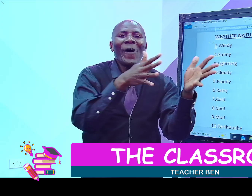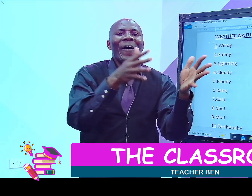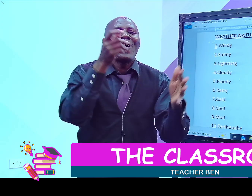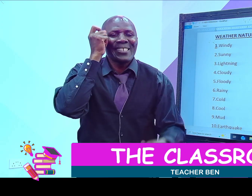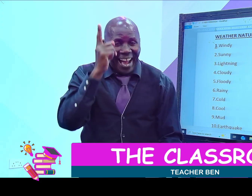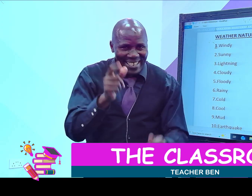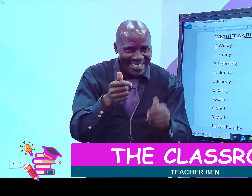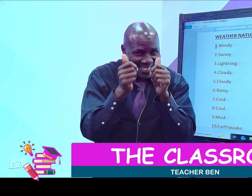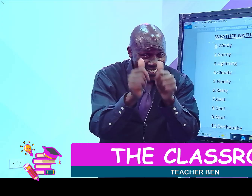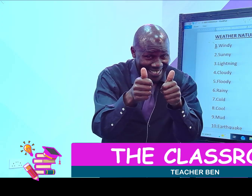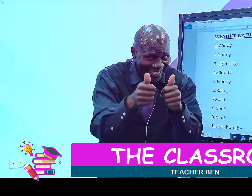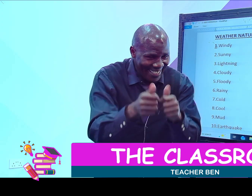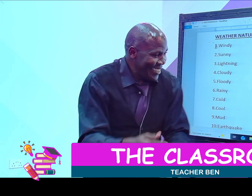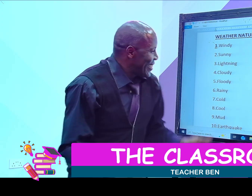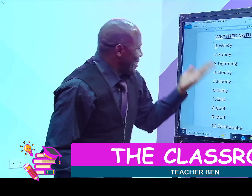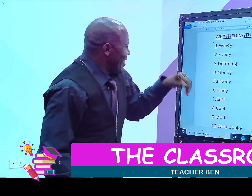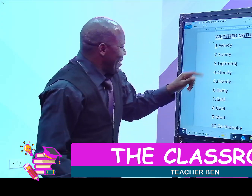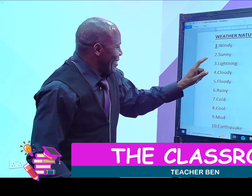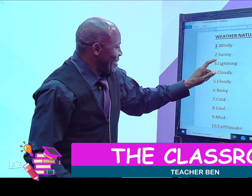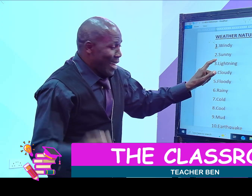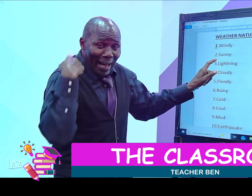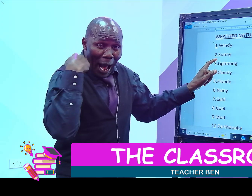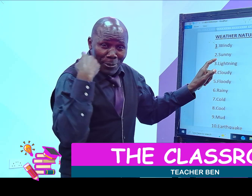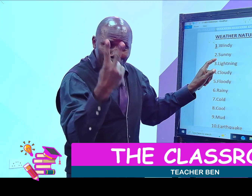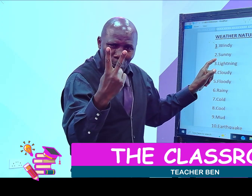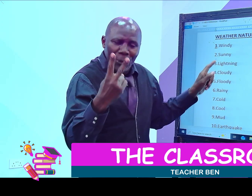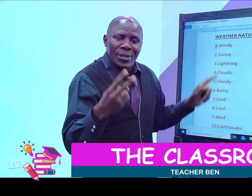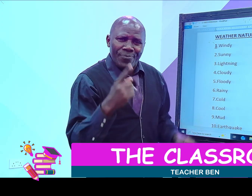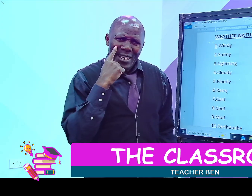of the sign. That is how we sign windy. Number 2,